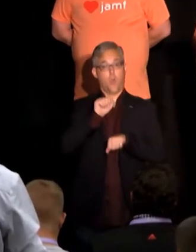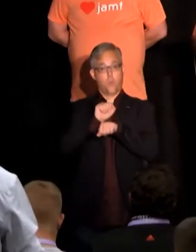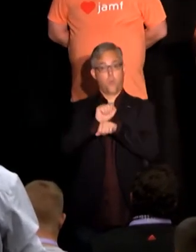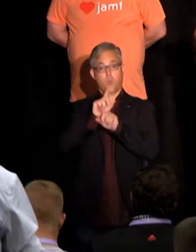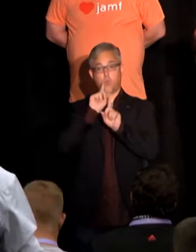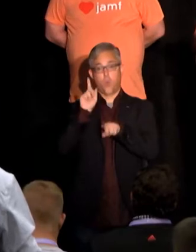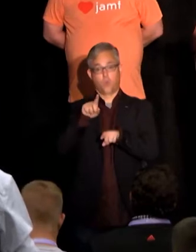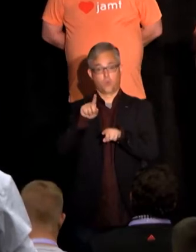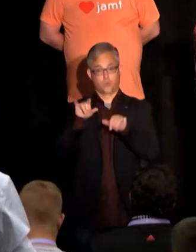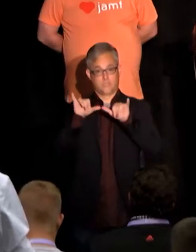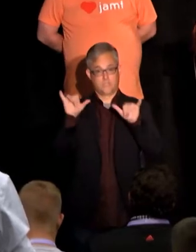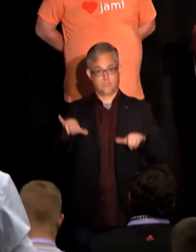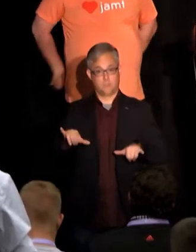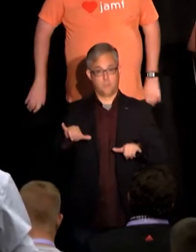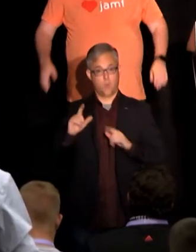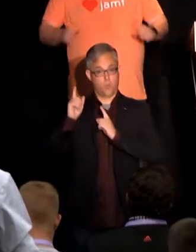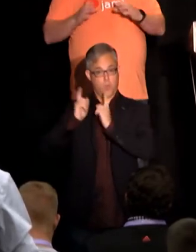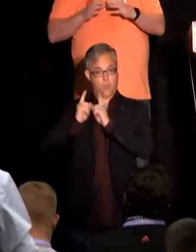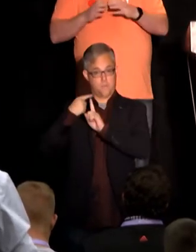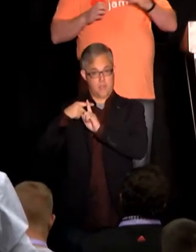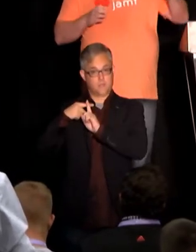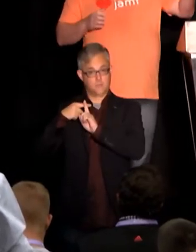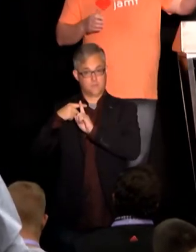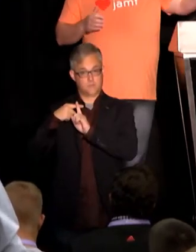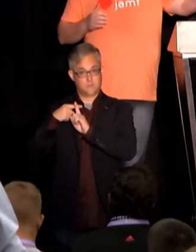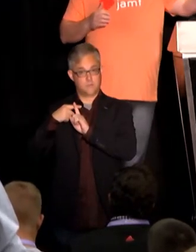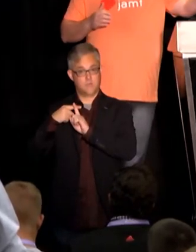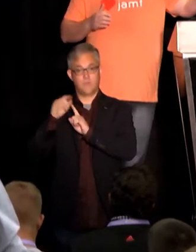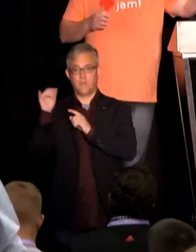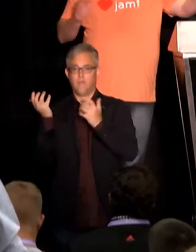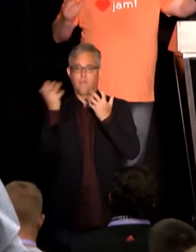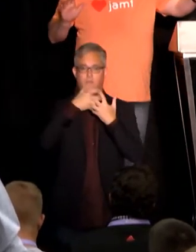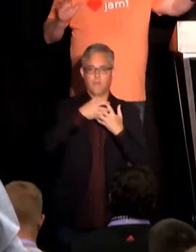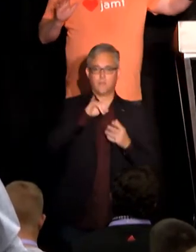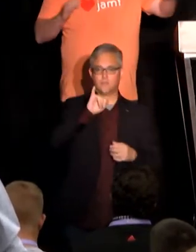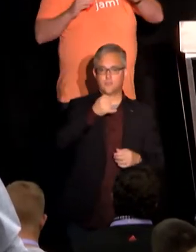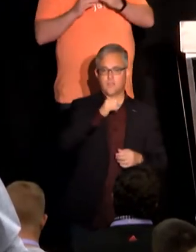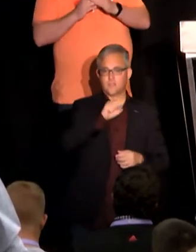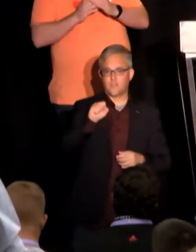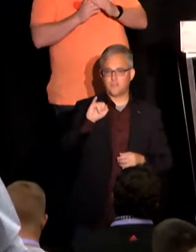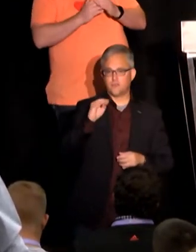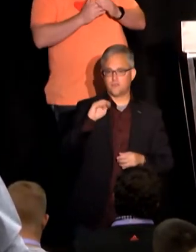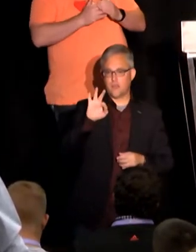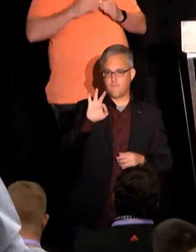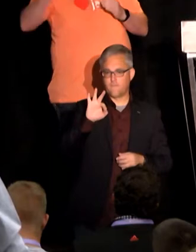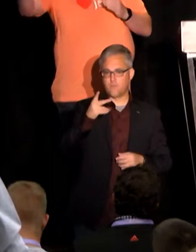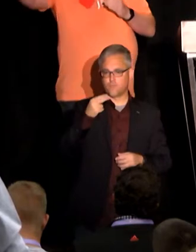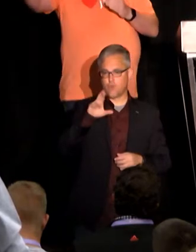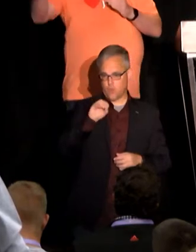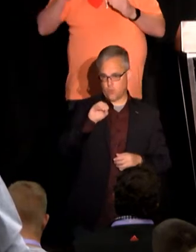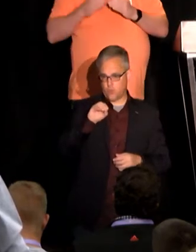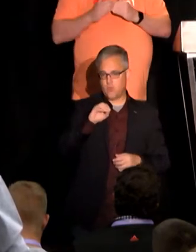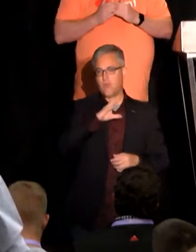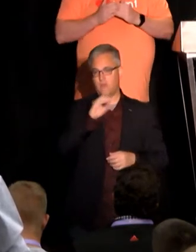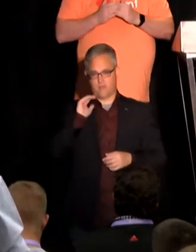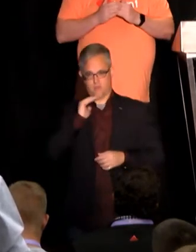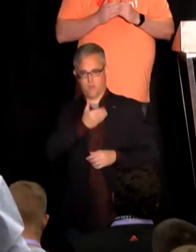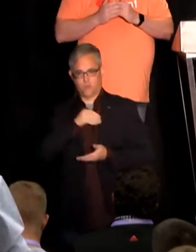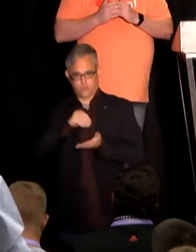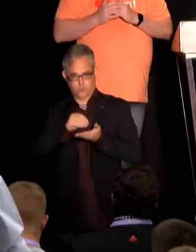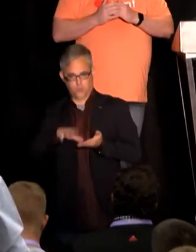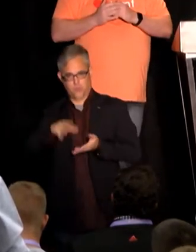one-to-one plus, integrates with both JSS or Jamp Pro. and our student information